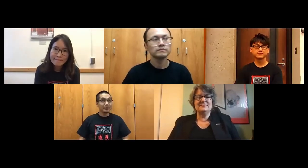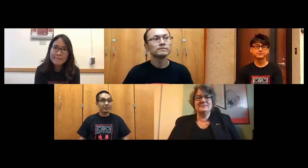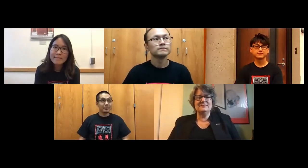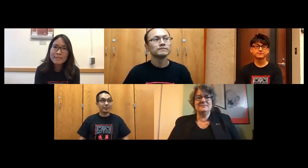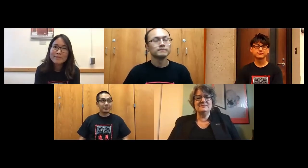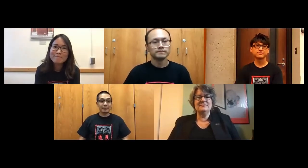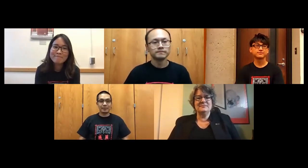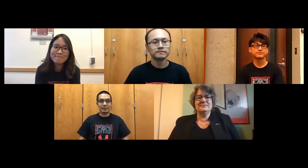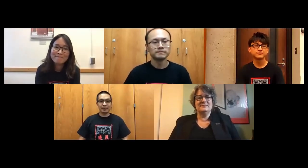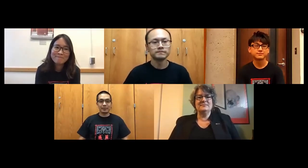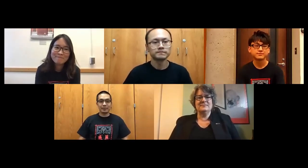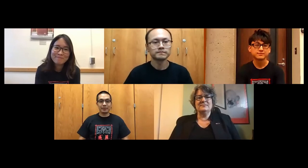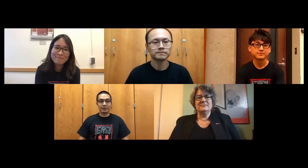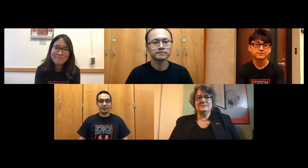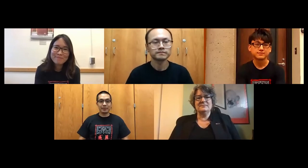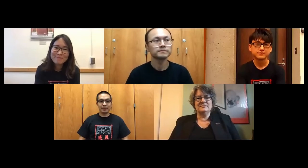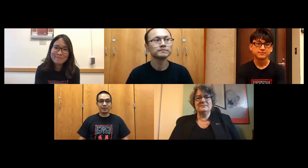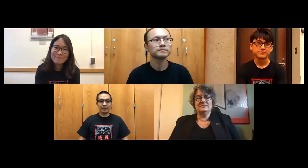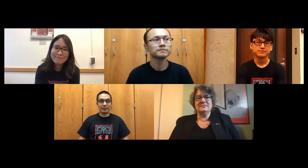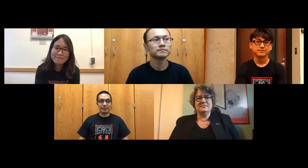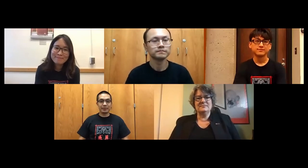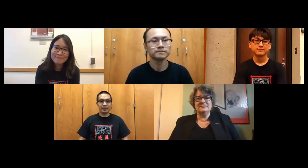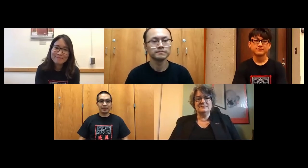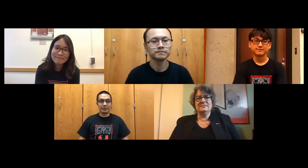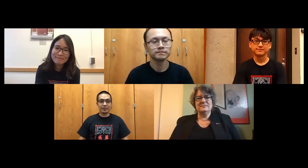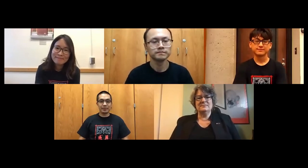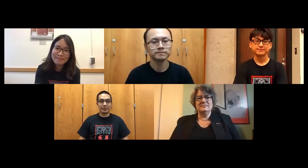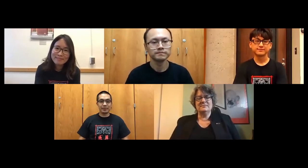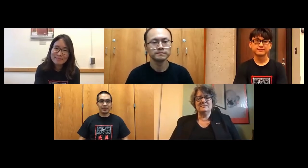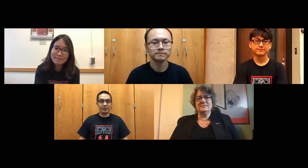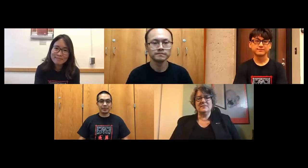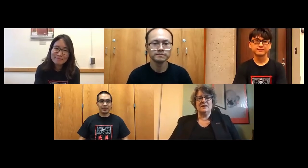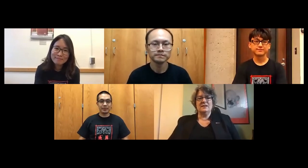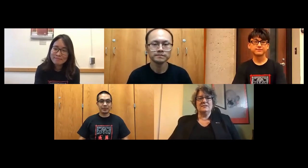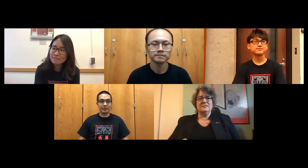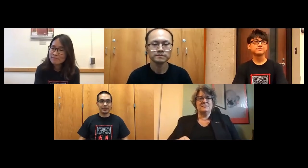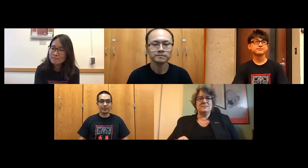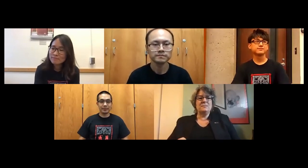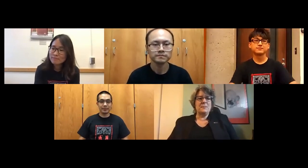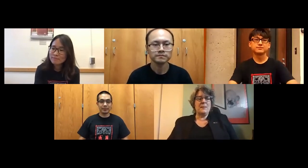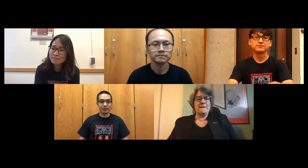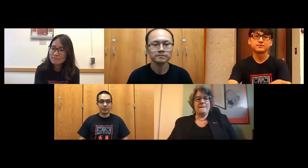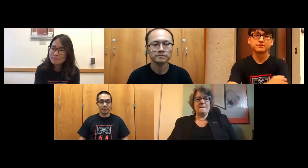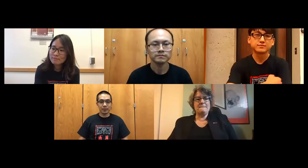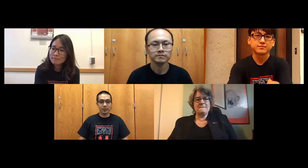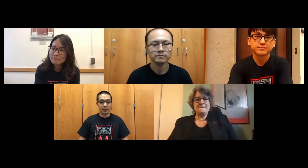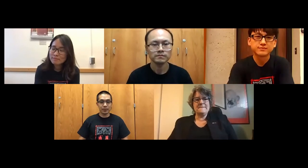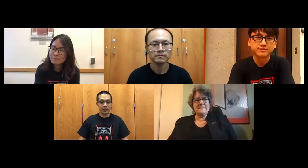to place, depending on where you were from and where you were coming from. Okay, hold, Amy. Let's let them catch up